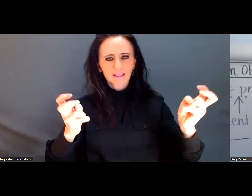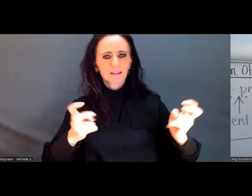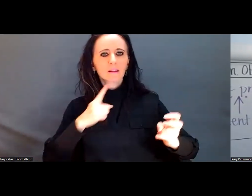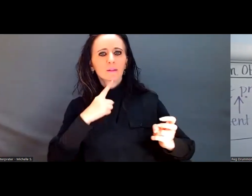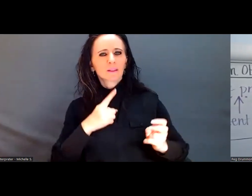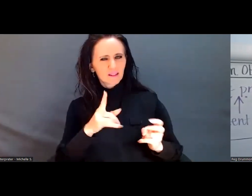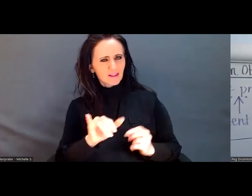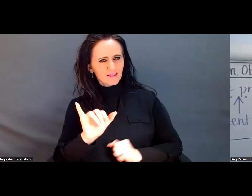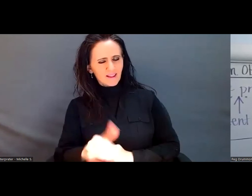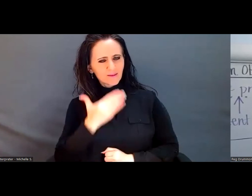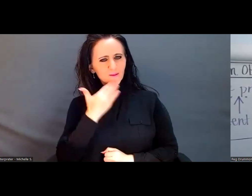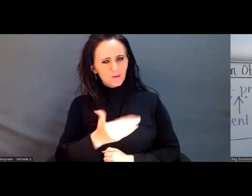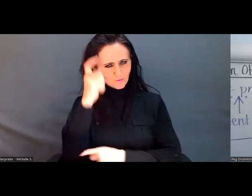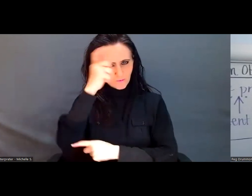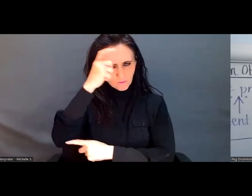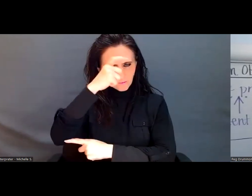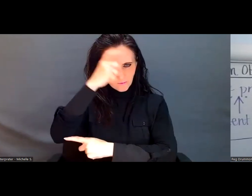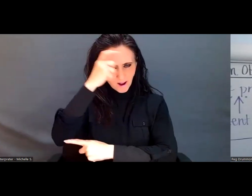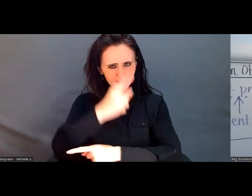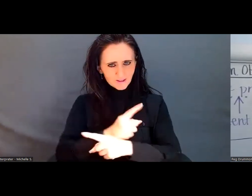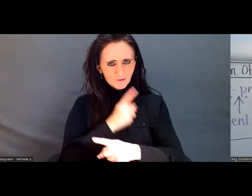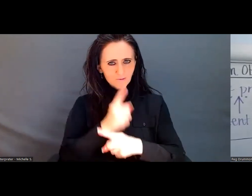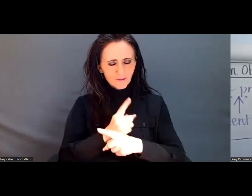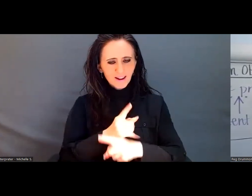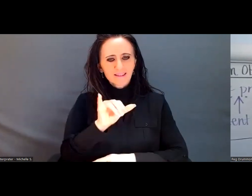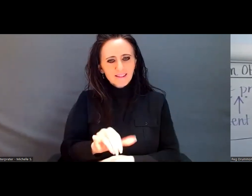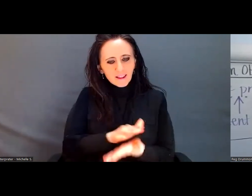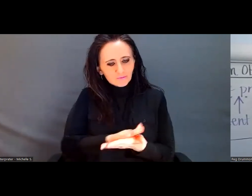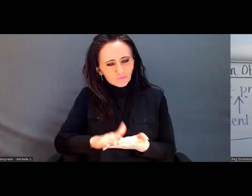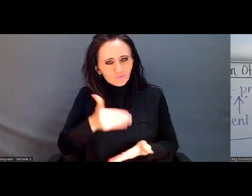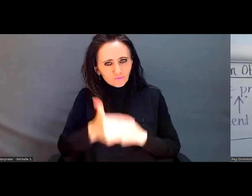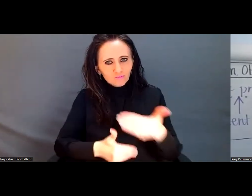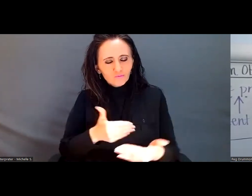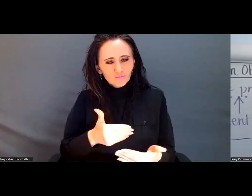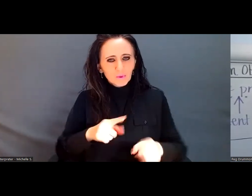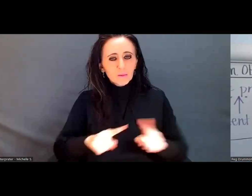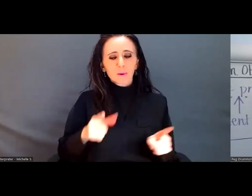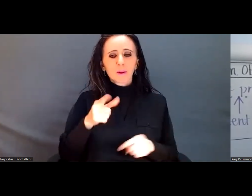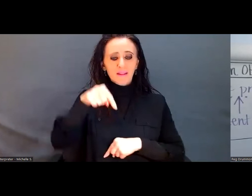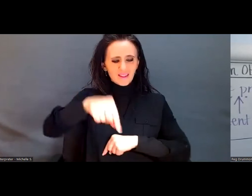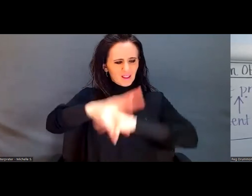treated ensures some goodness, yeah? However, whose world are we in?